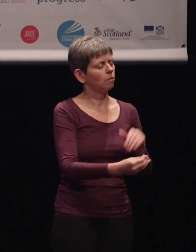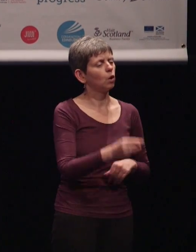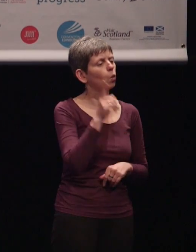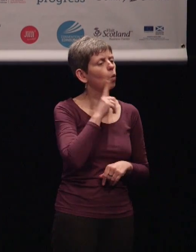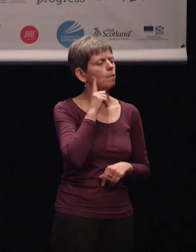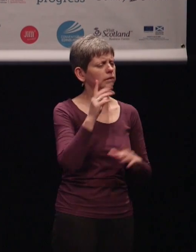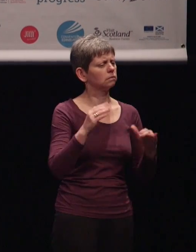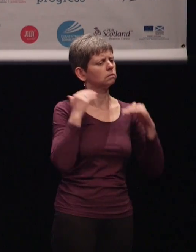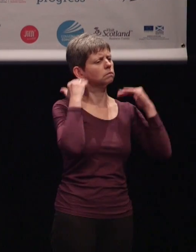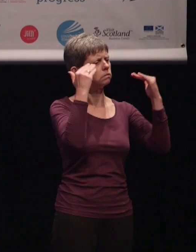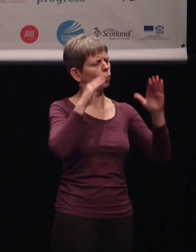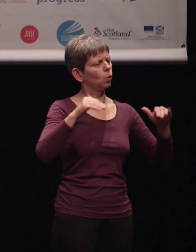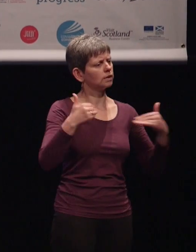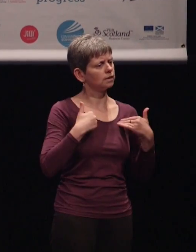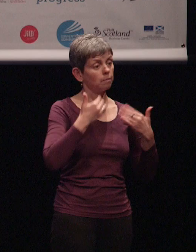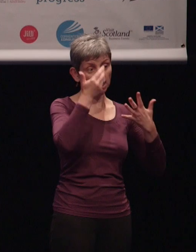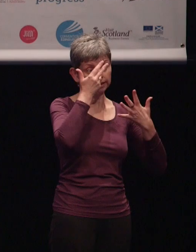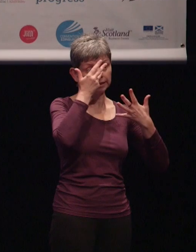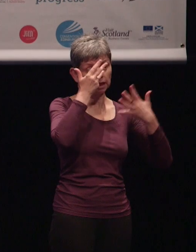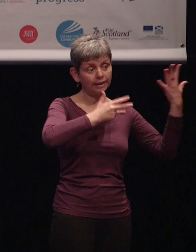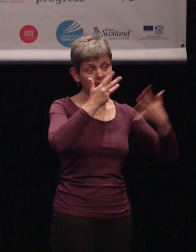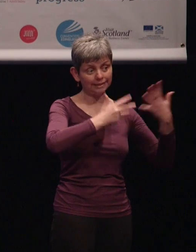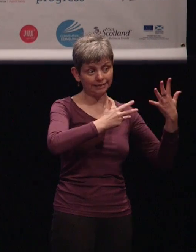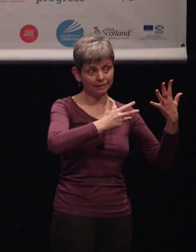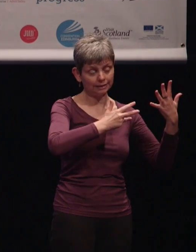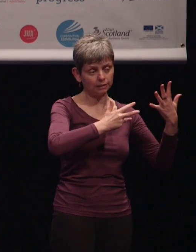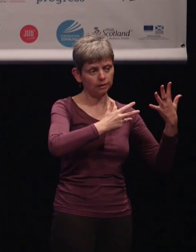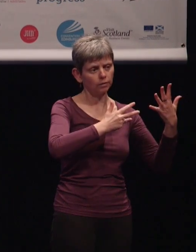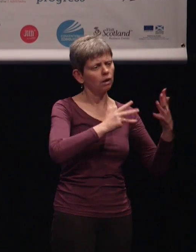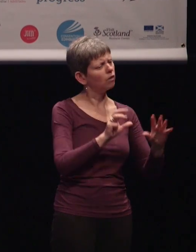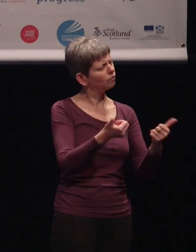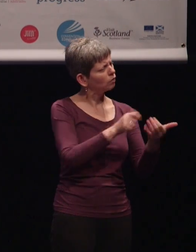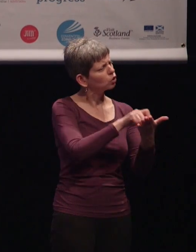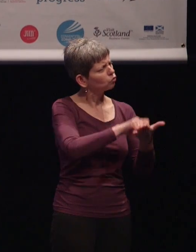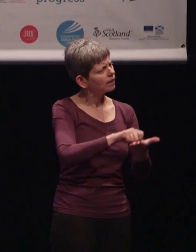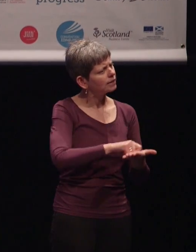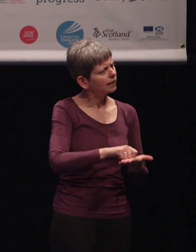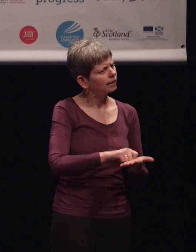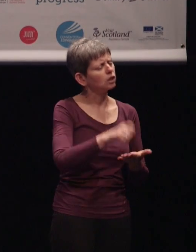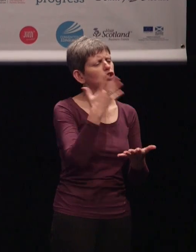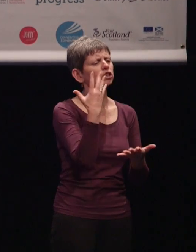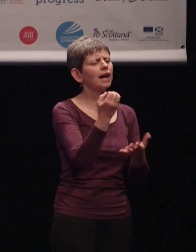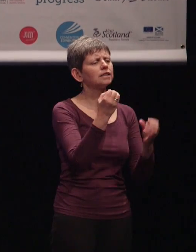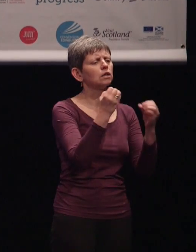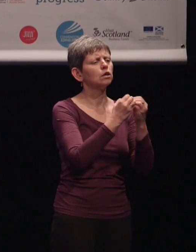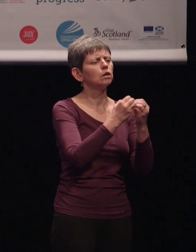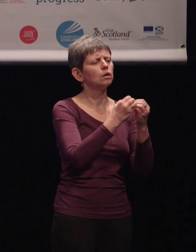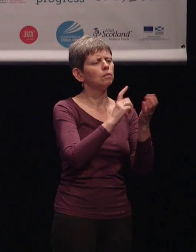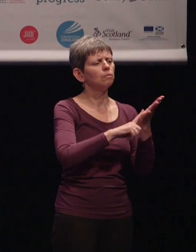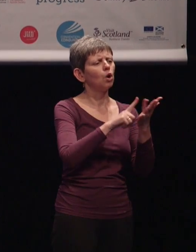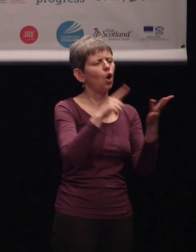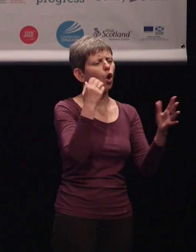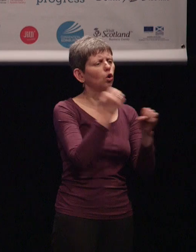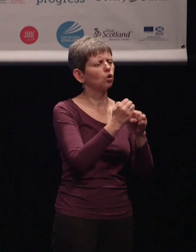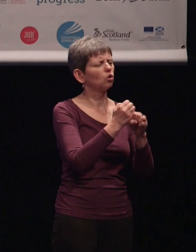was 19 years old. And she was good in writing, and she had a blog on animal rights with quite a